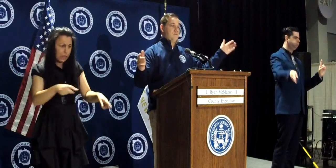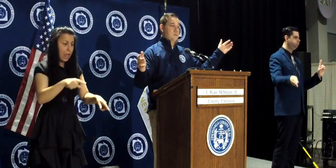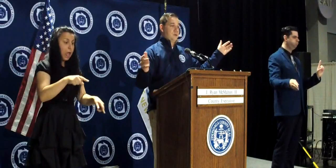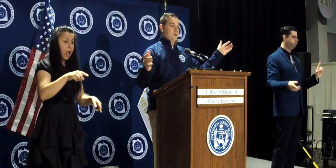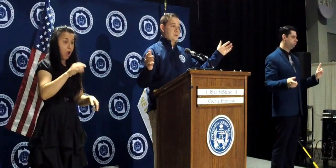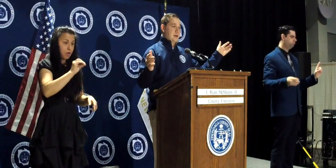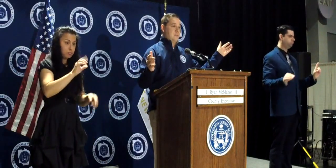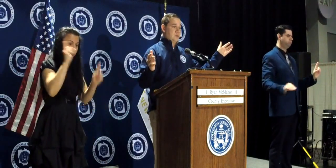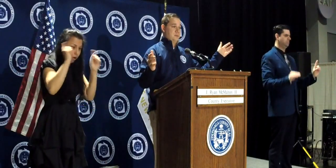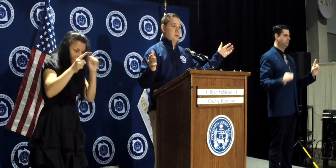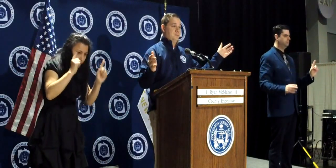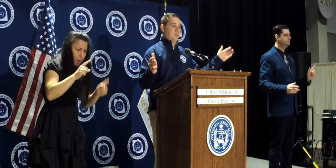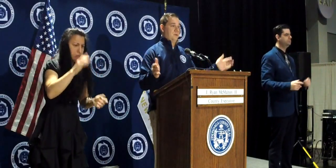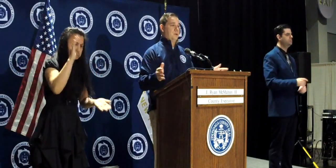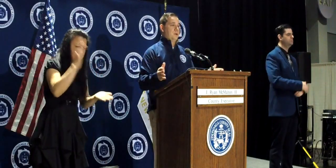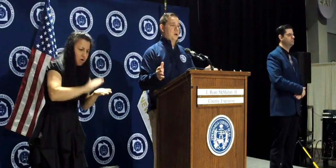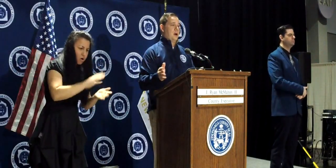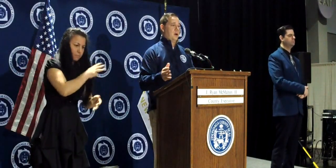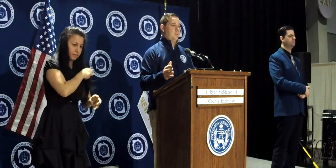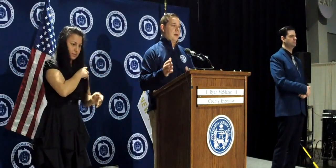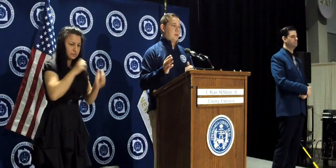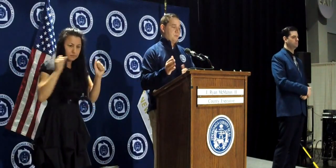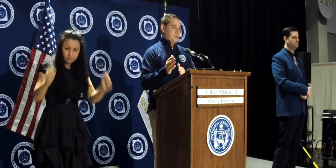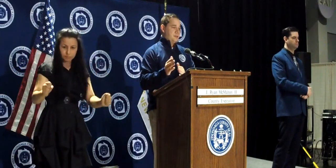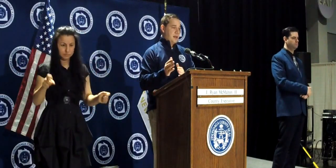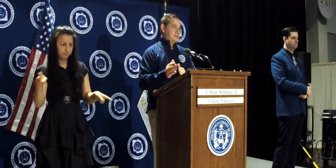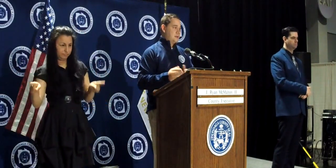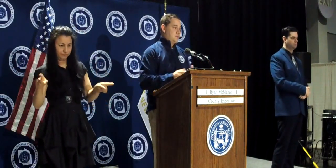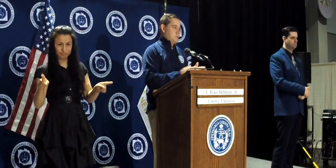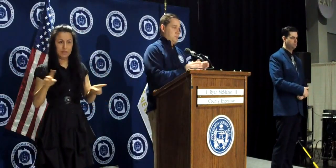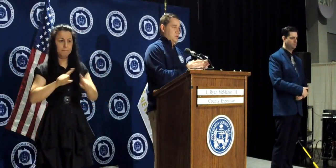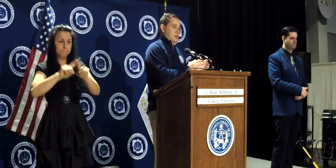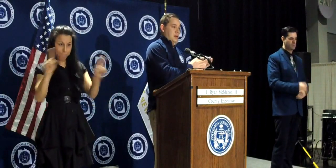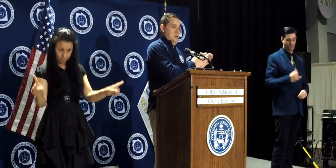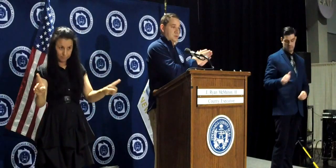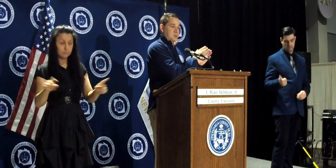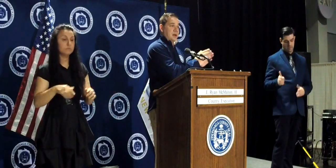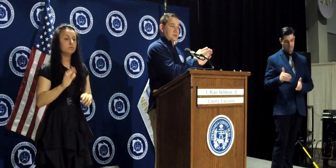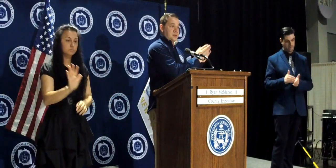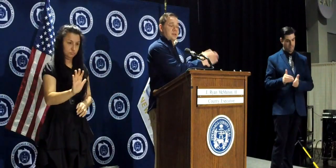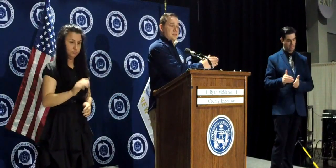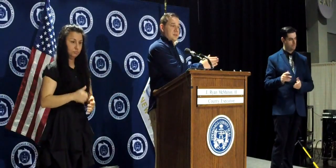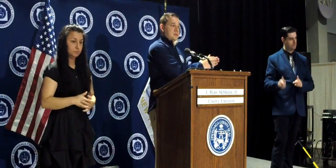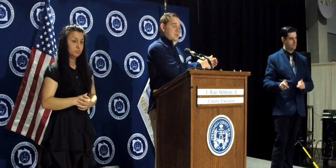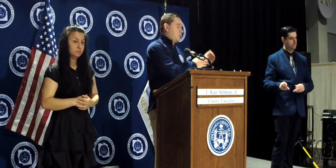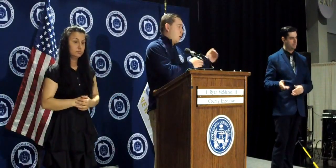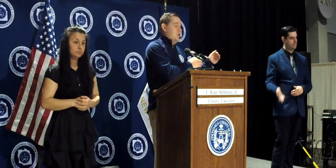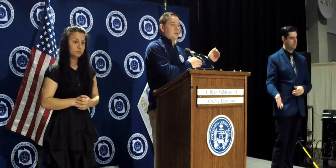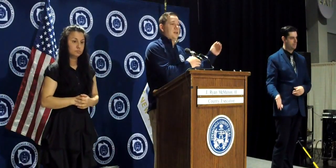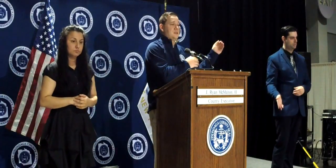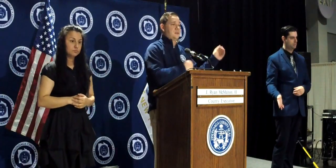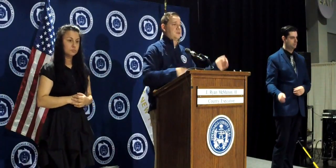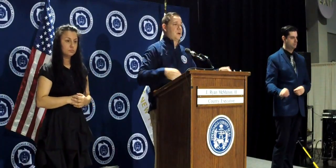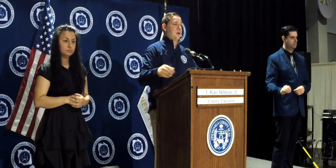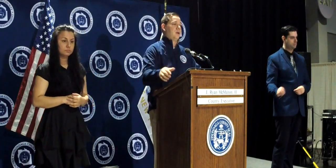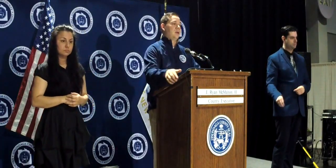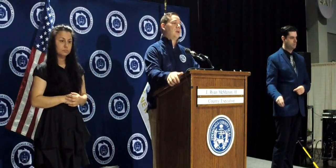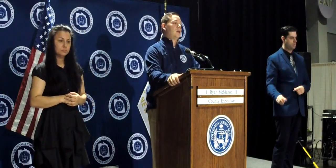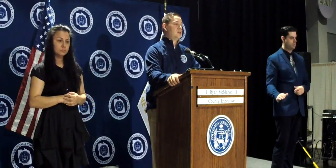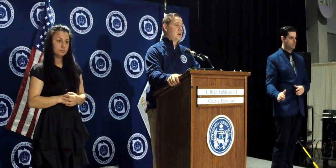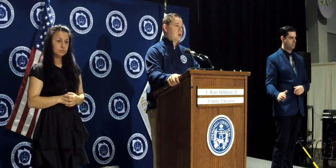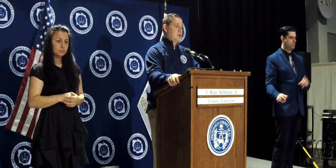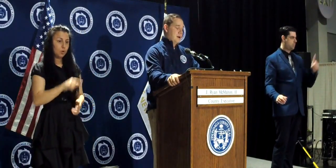you have 10 million people, that might be the exact same percentage with thousands of cases as it is for 100 cases in a small